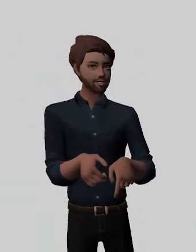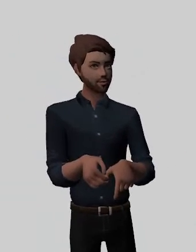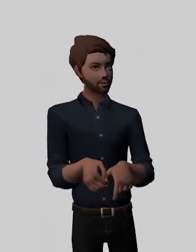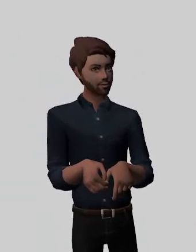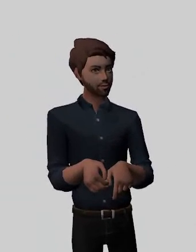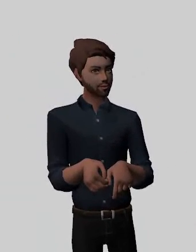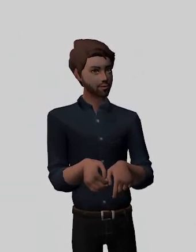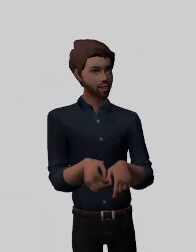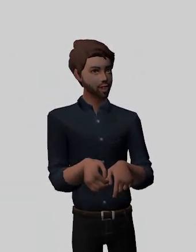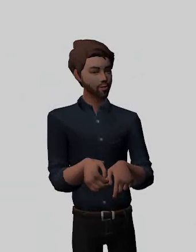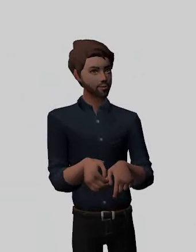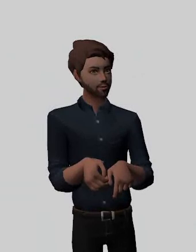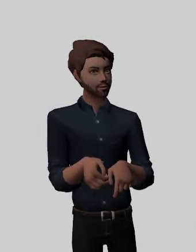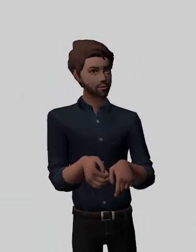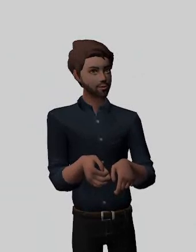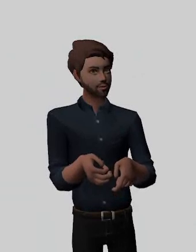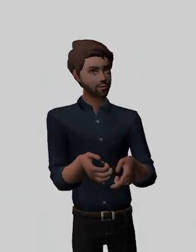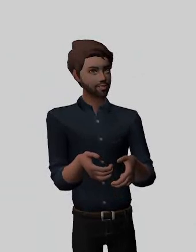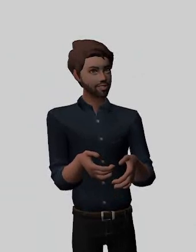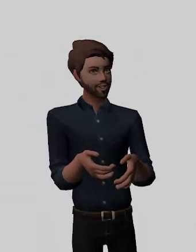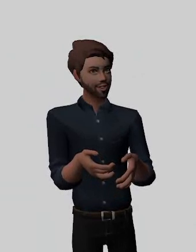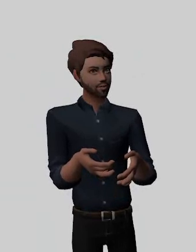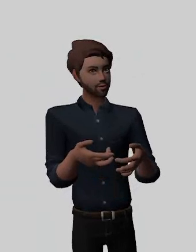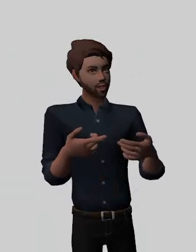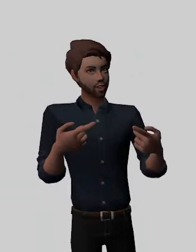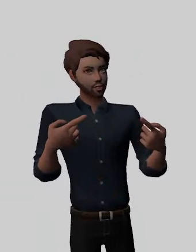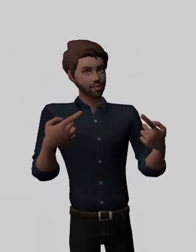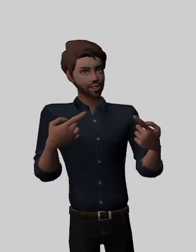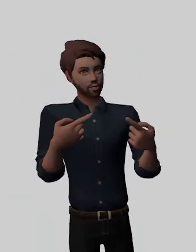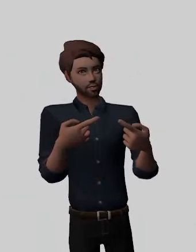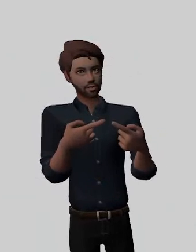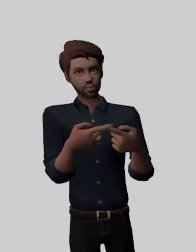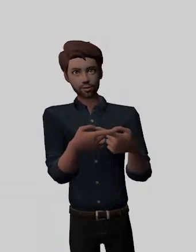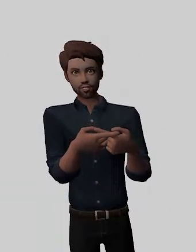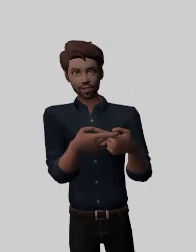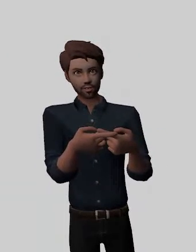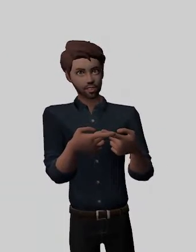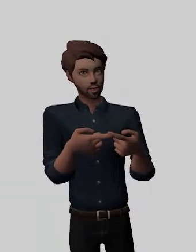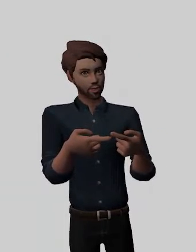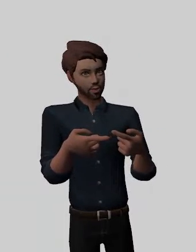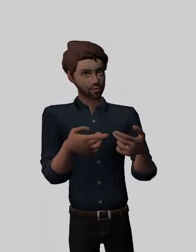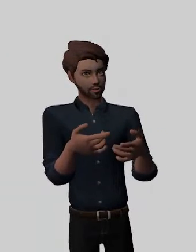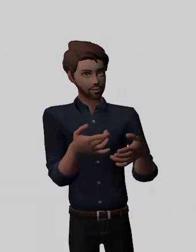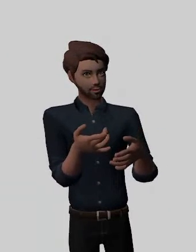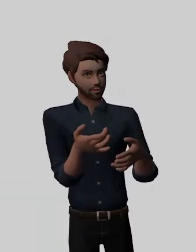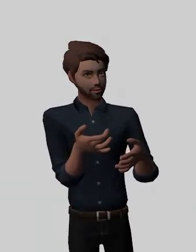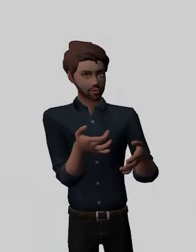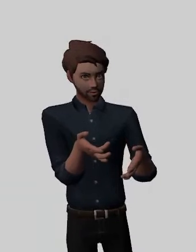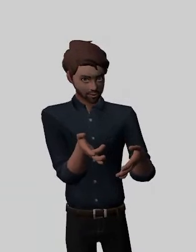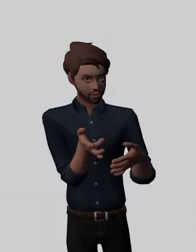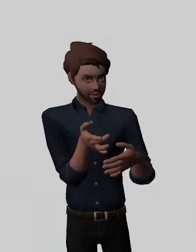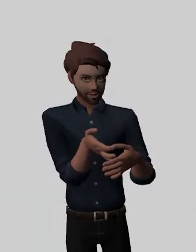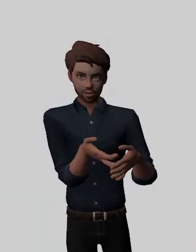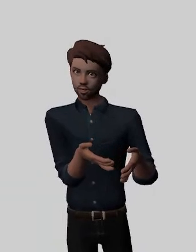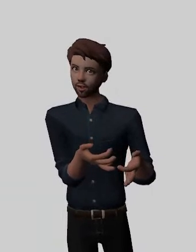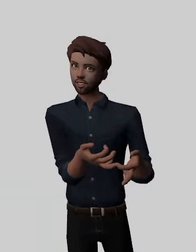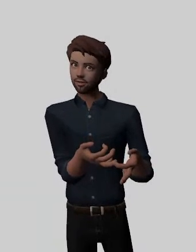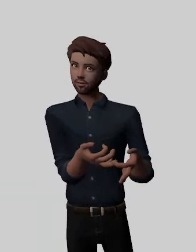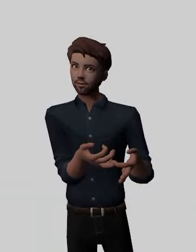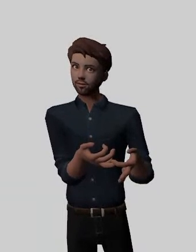these, I'd say I don't think they would conflict or what did you say, interrupt.